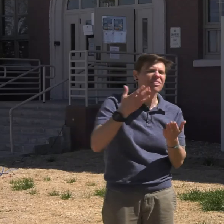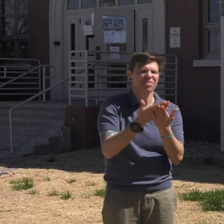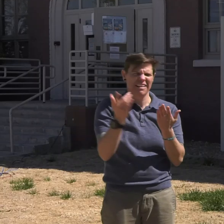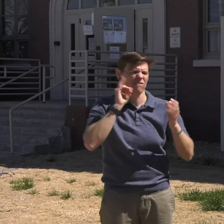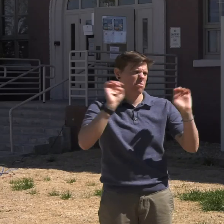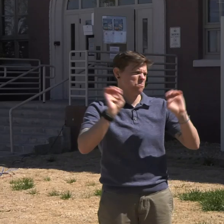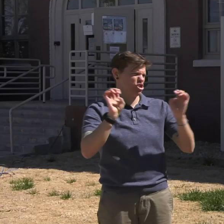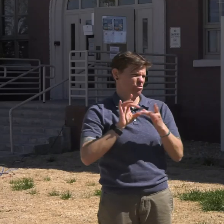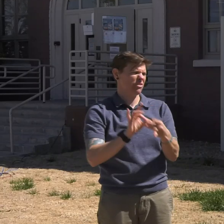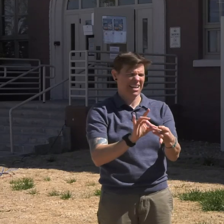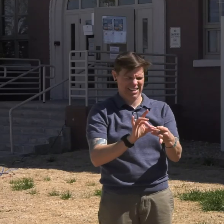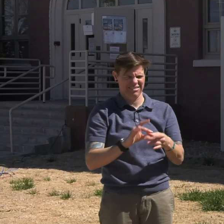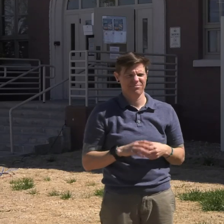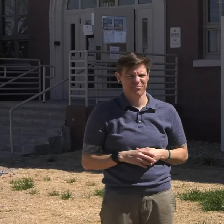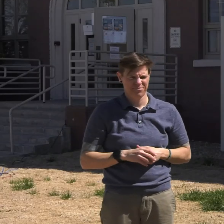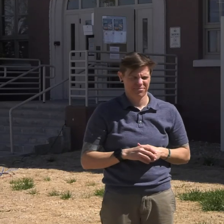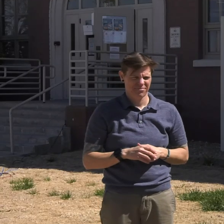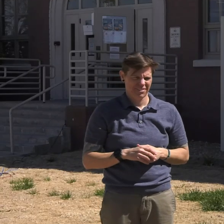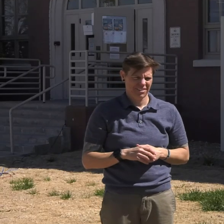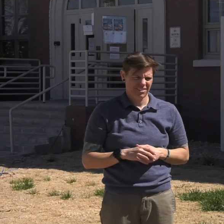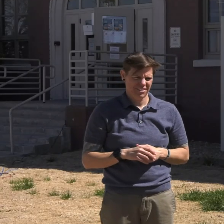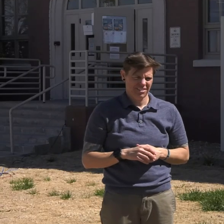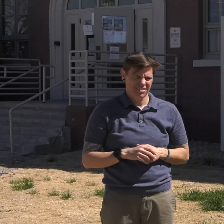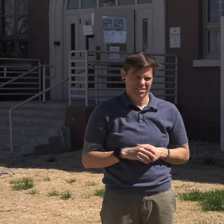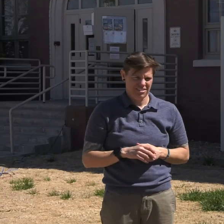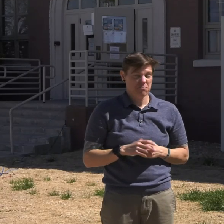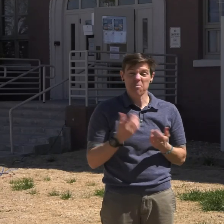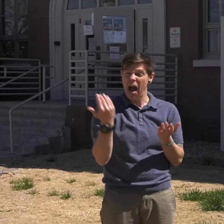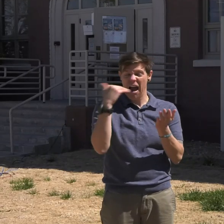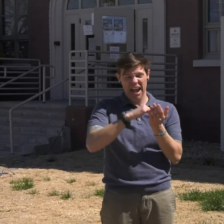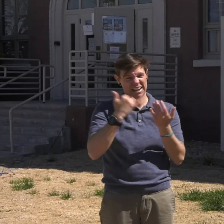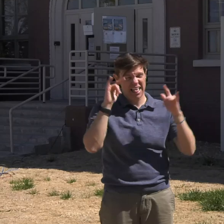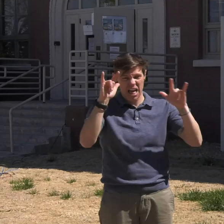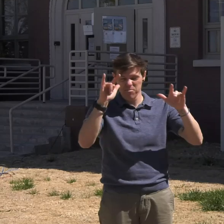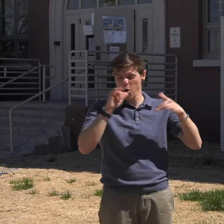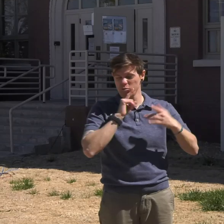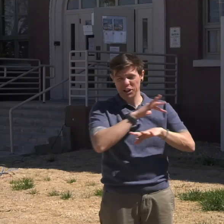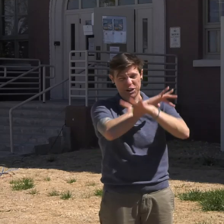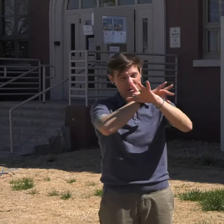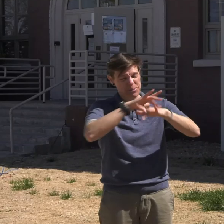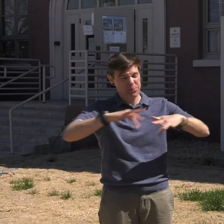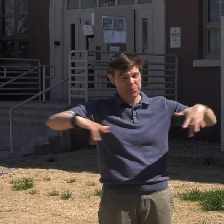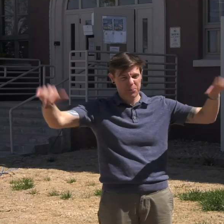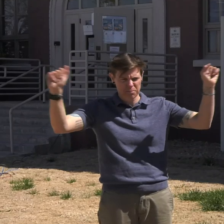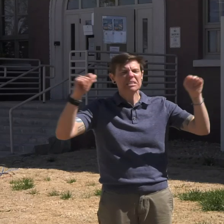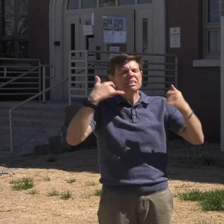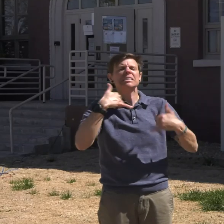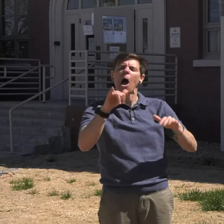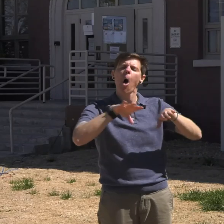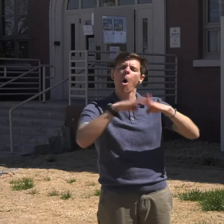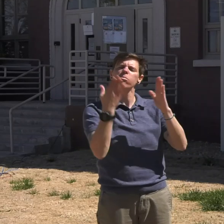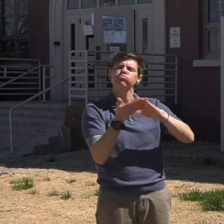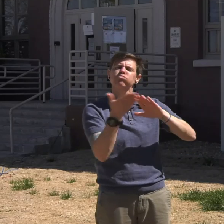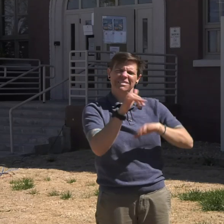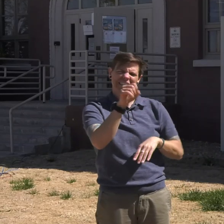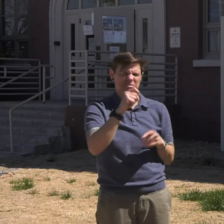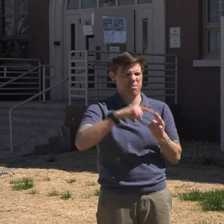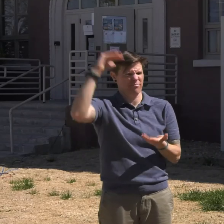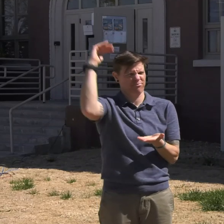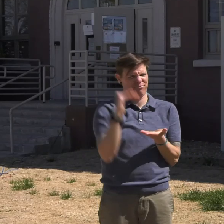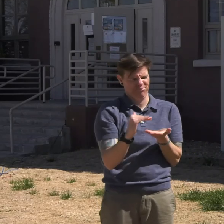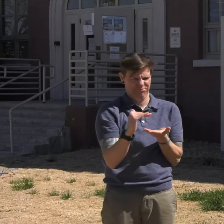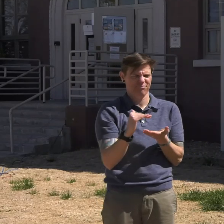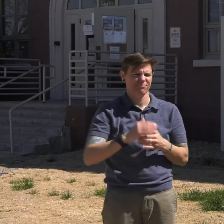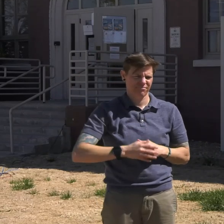So again, airport, it's very empty, but it is open. Transit. Transit is going